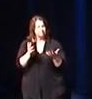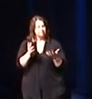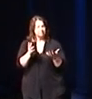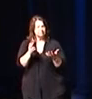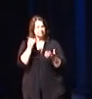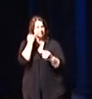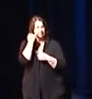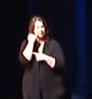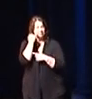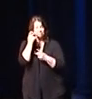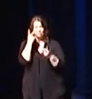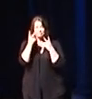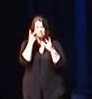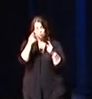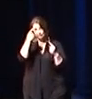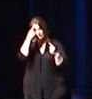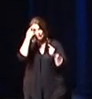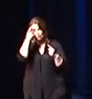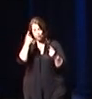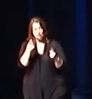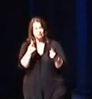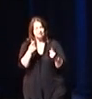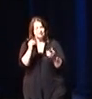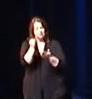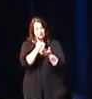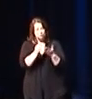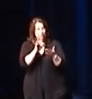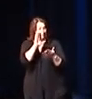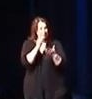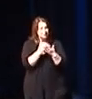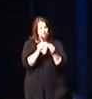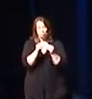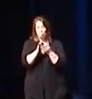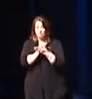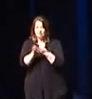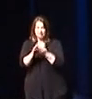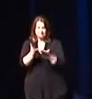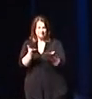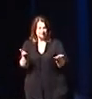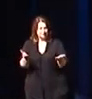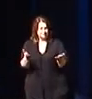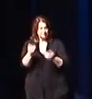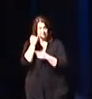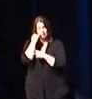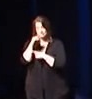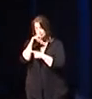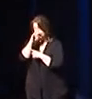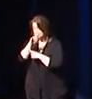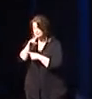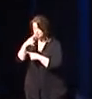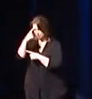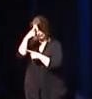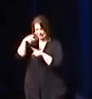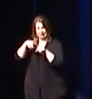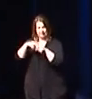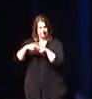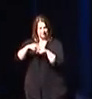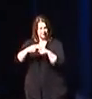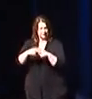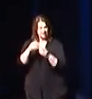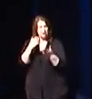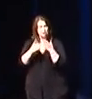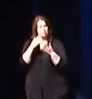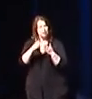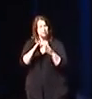if the kid's a visual thinker, let's get him to do pictures of stuff that's nicer stuff. If the kids got mechanically inclined, maybe get interested in